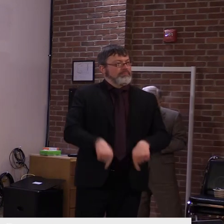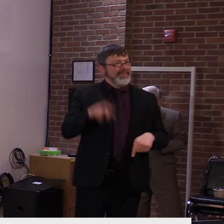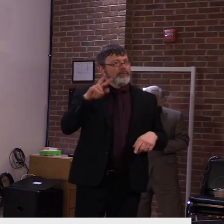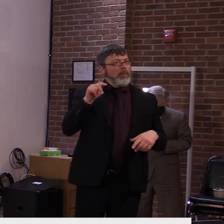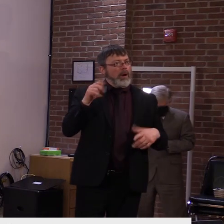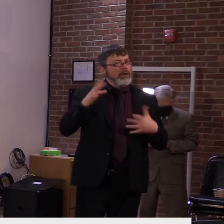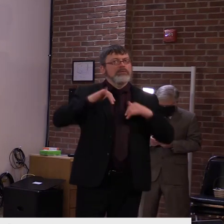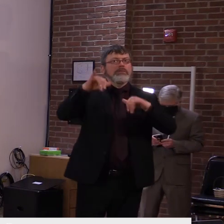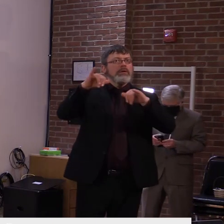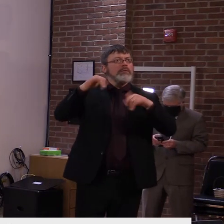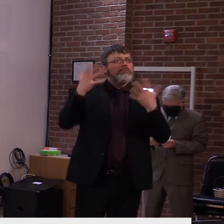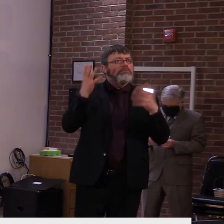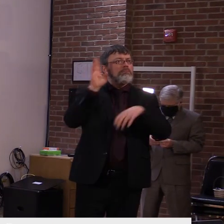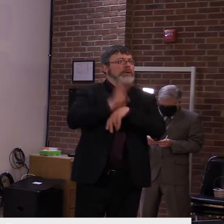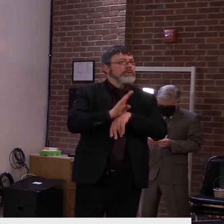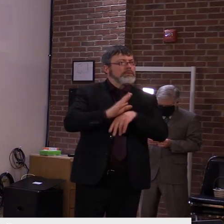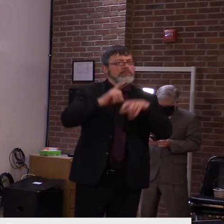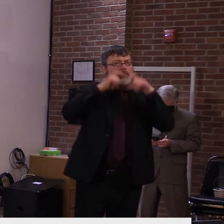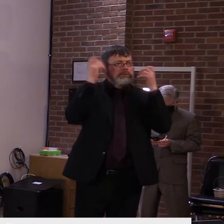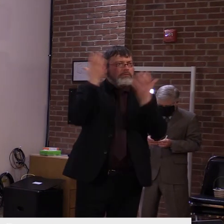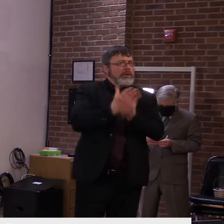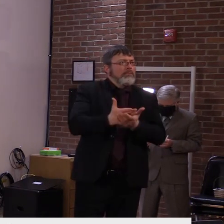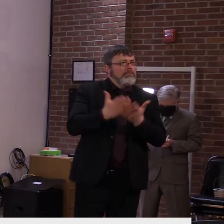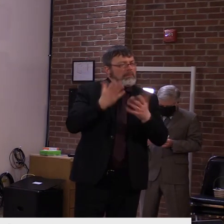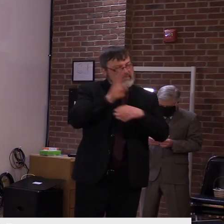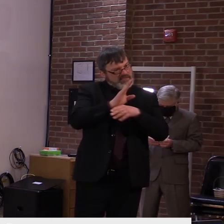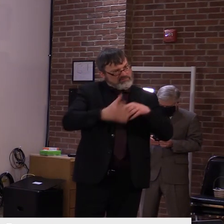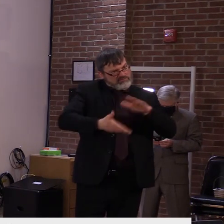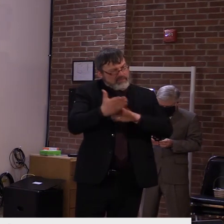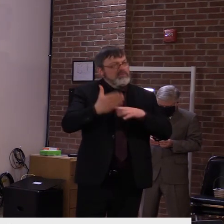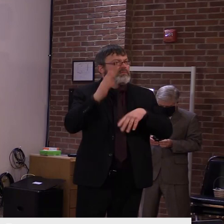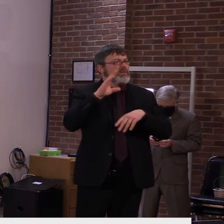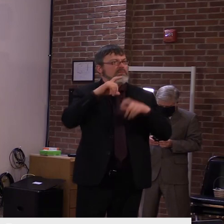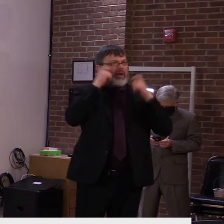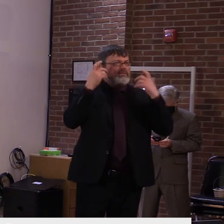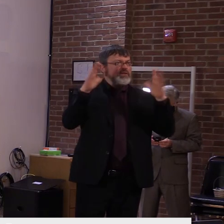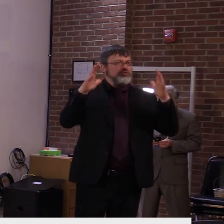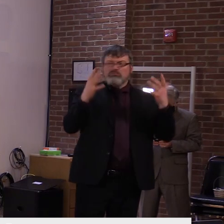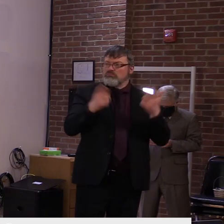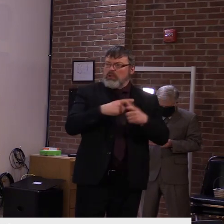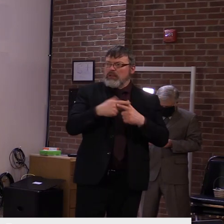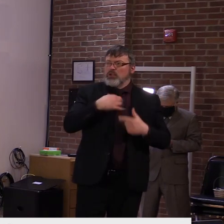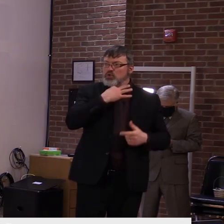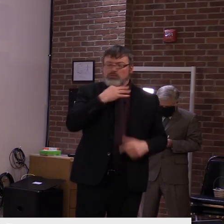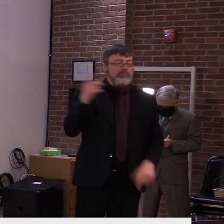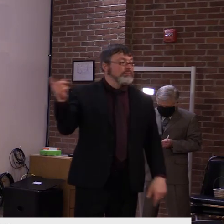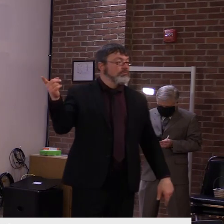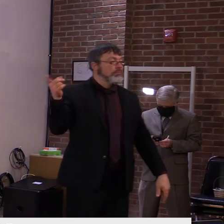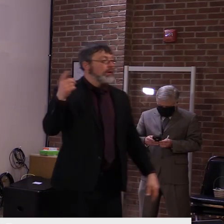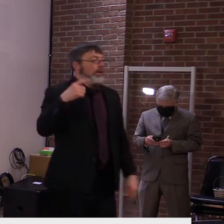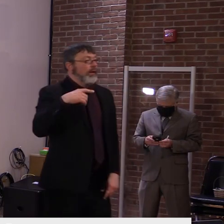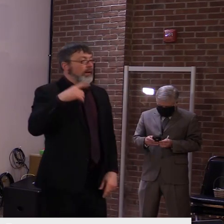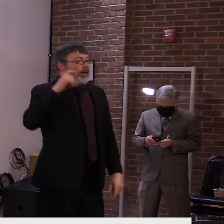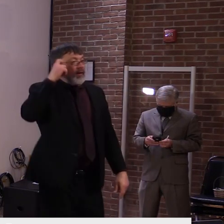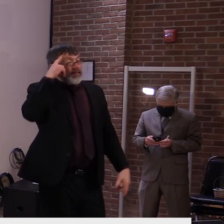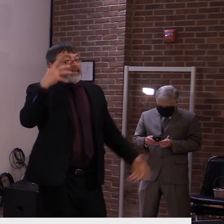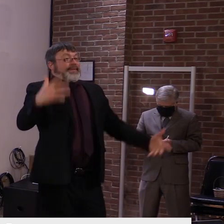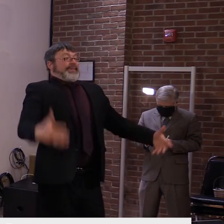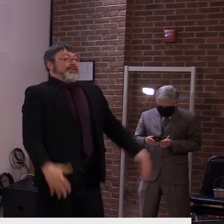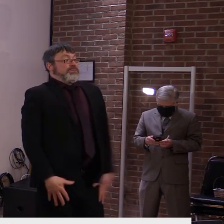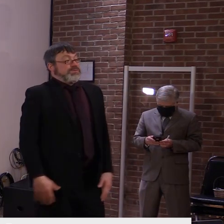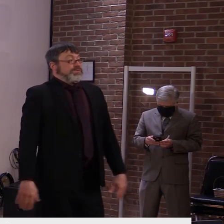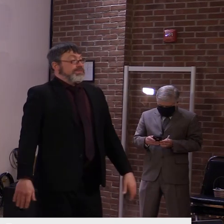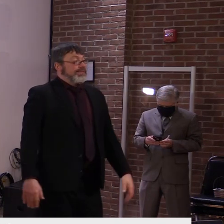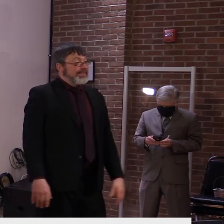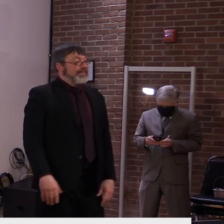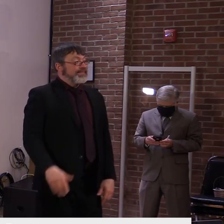Yeah, we continue to use a strategy and we'll be able to talk about that more in the coming